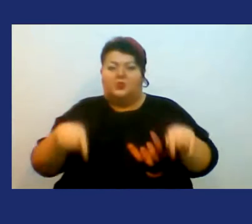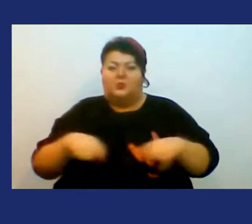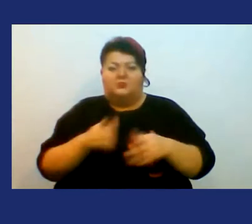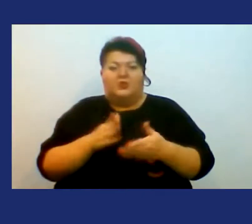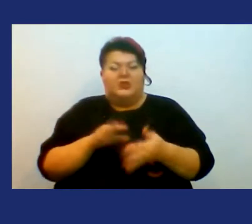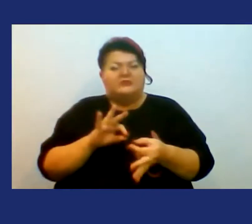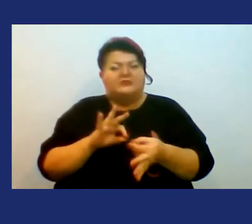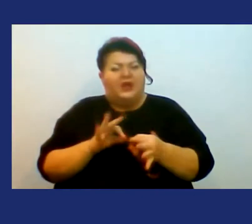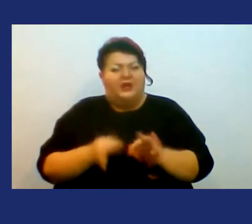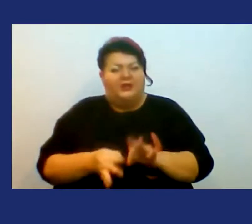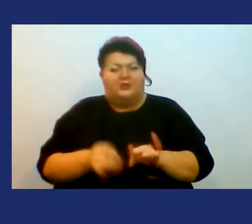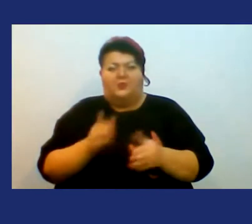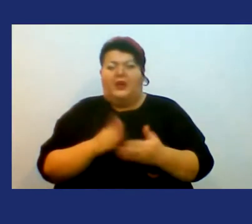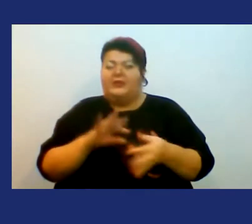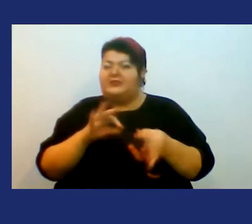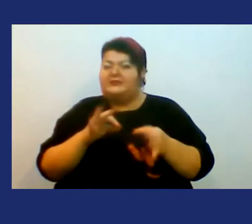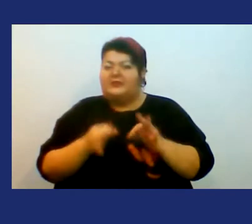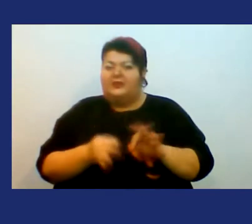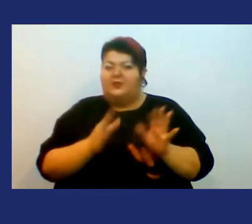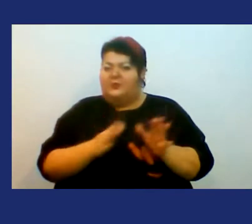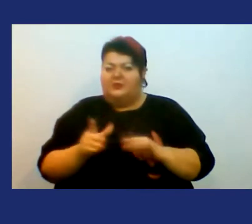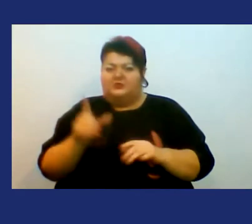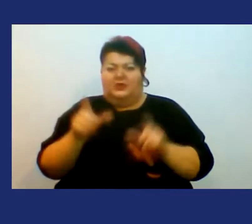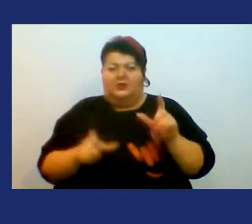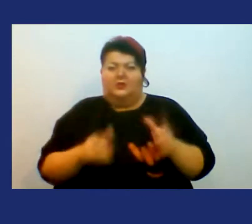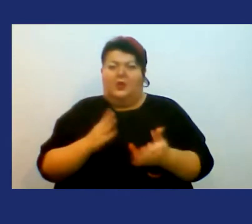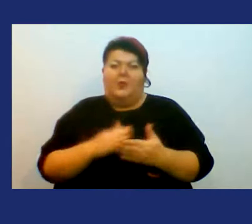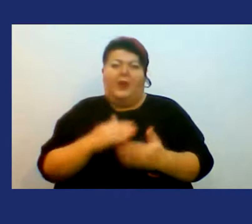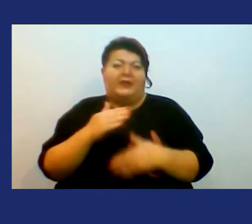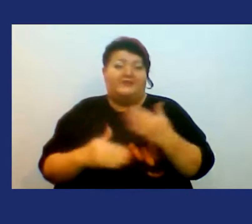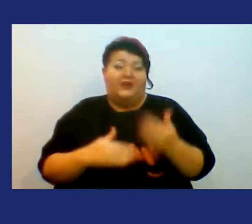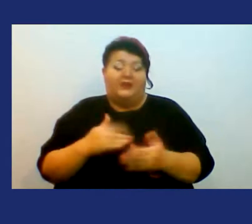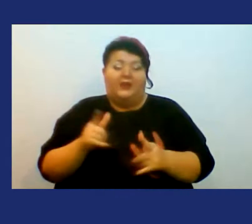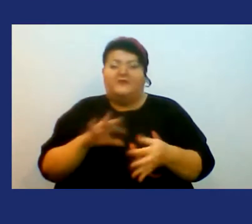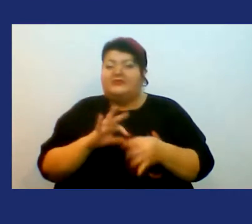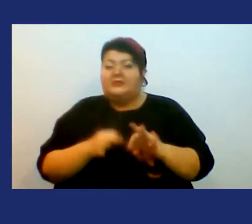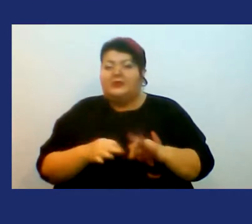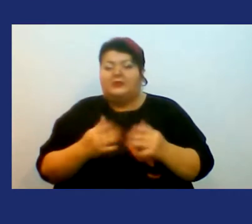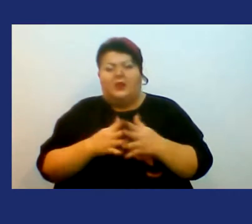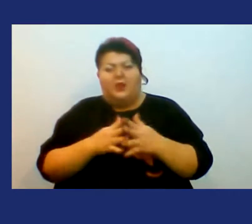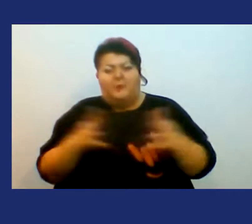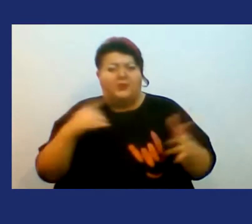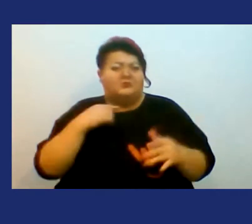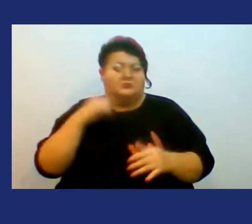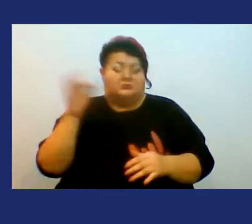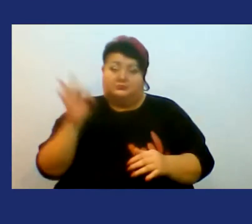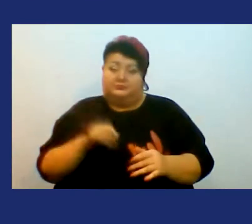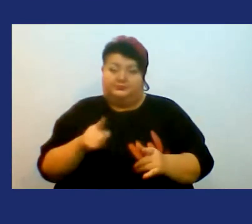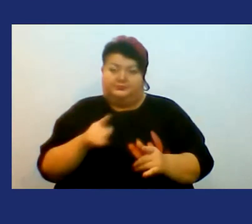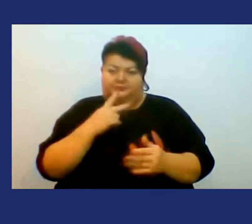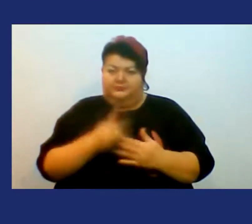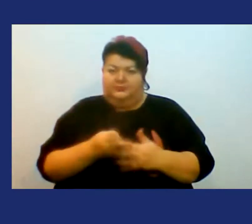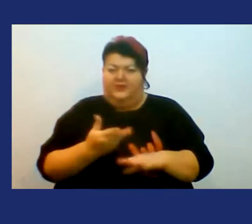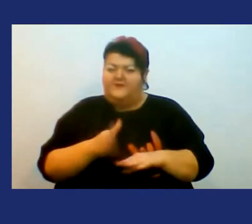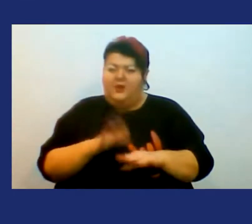information. It's still worth stating that the ballot is quite complicated. It is complicated